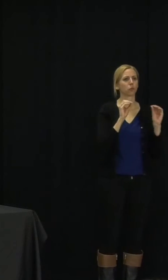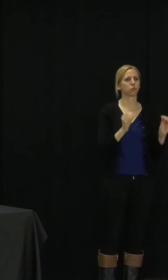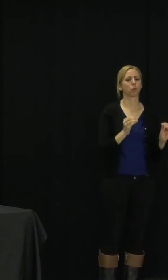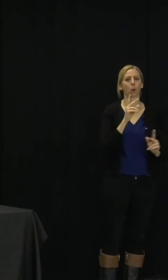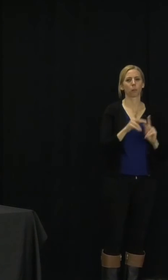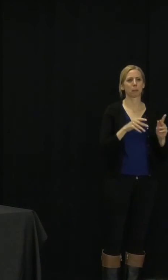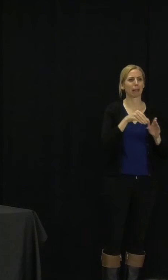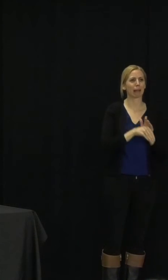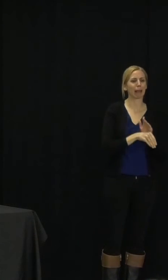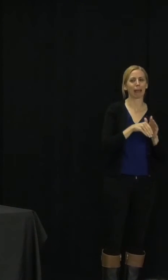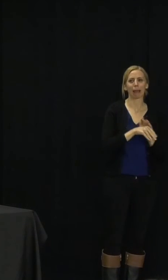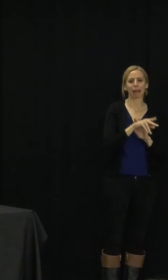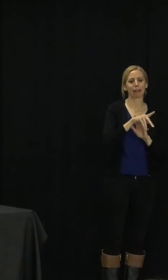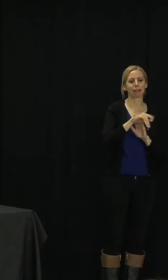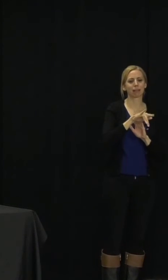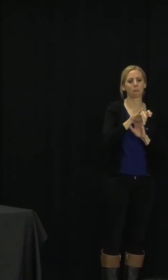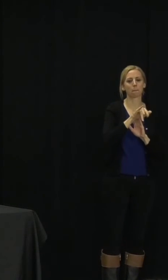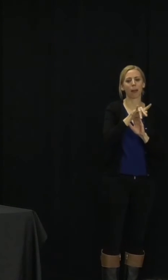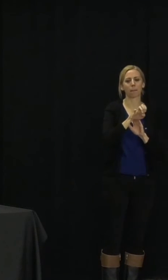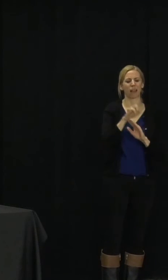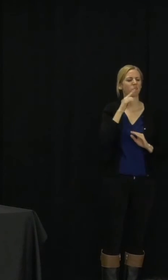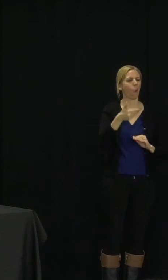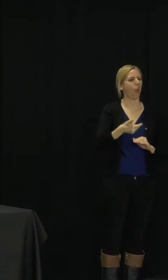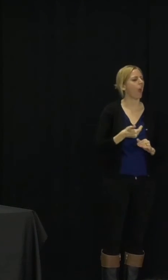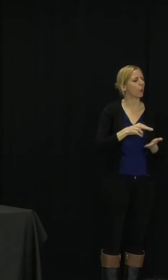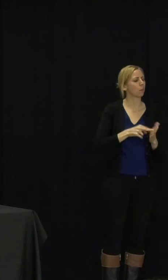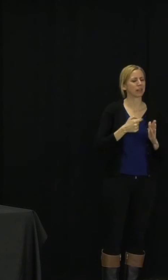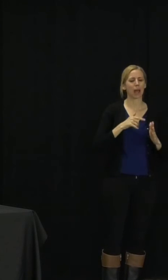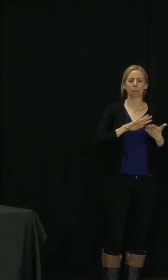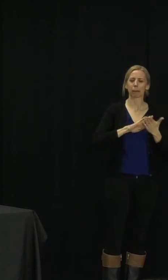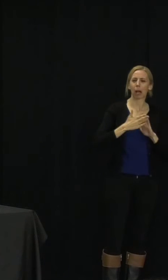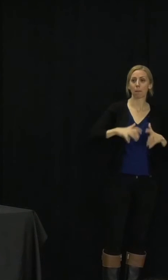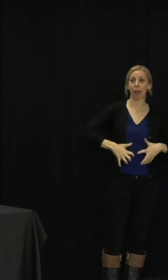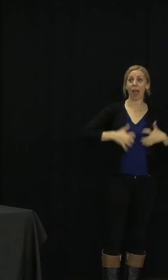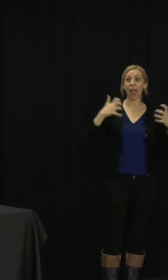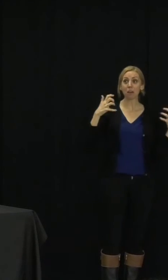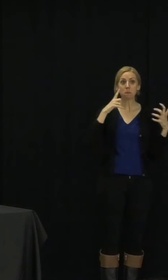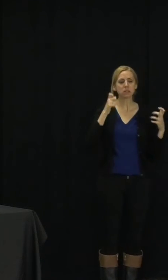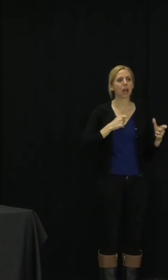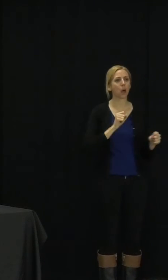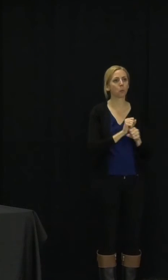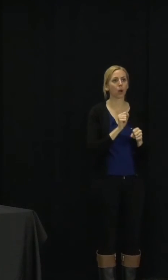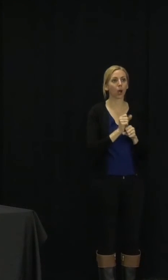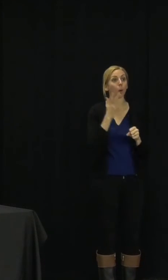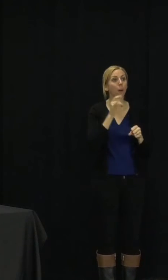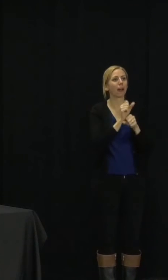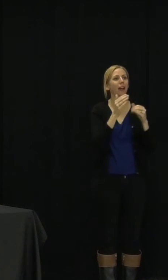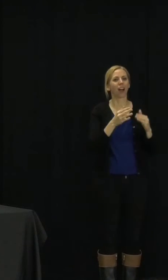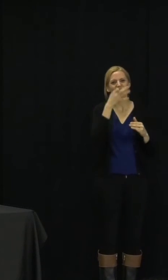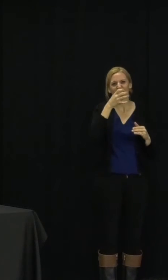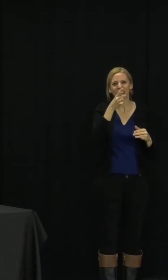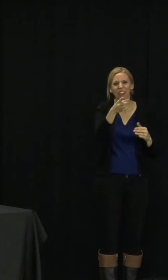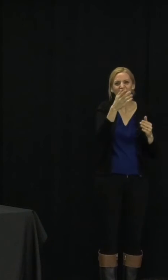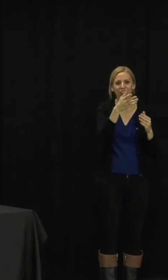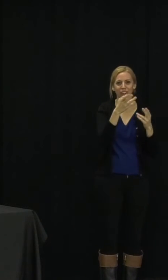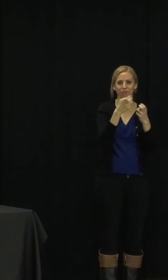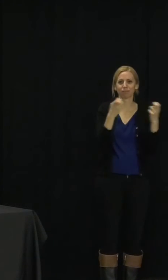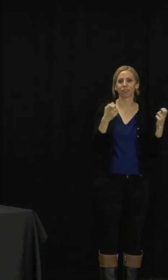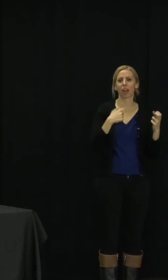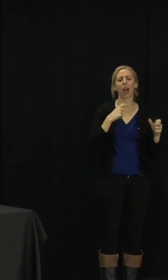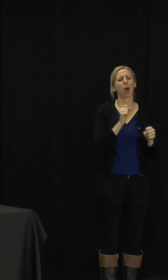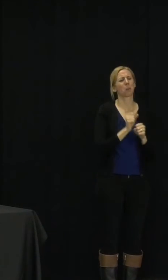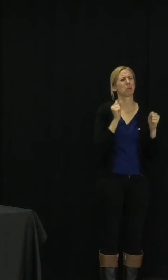anything. I mean, I remember about 100 years ago when I did a study and made the critical error, which